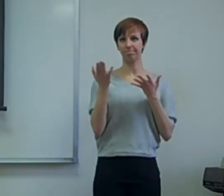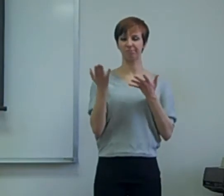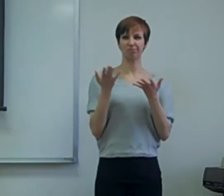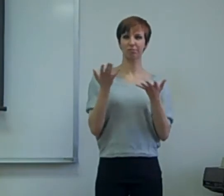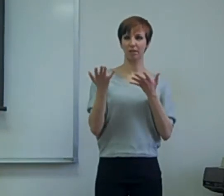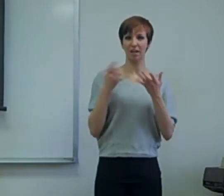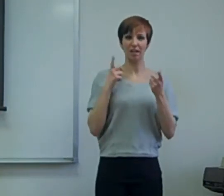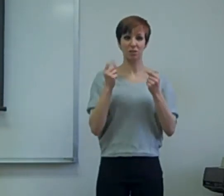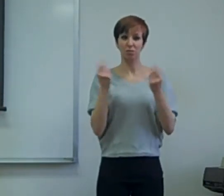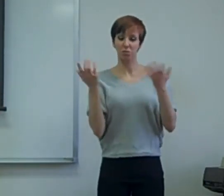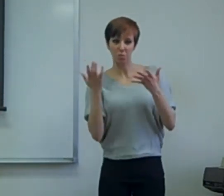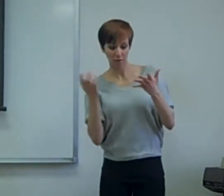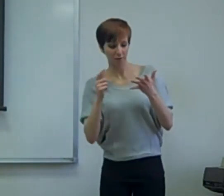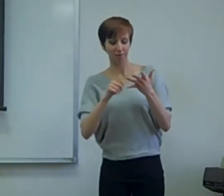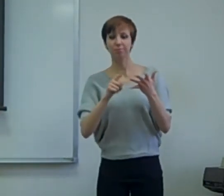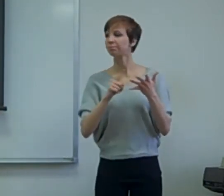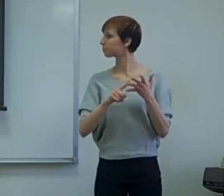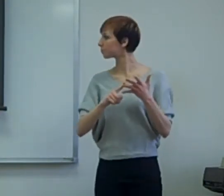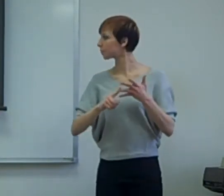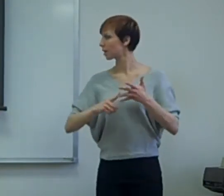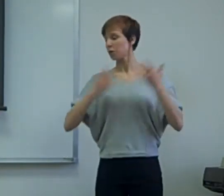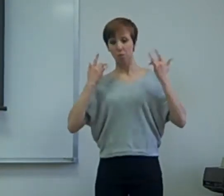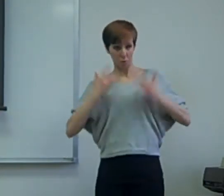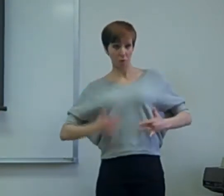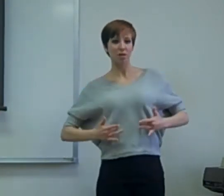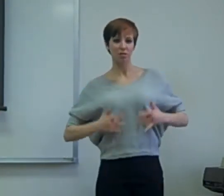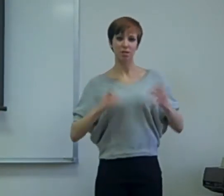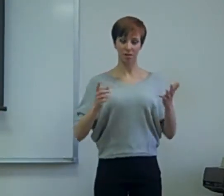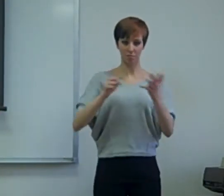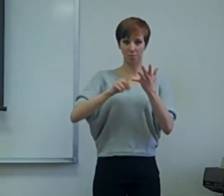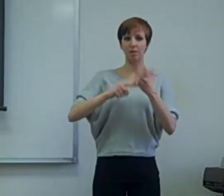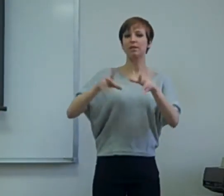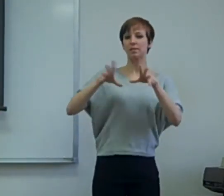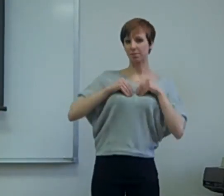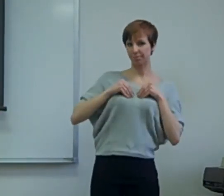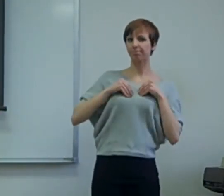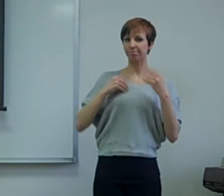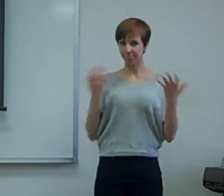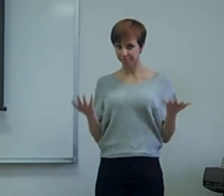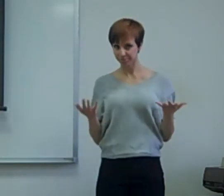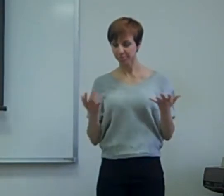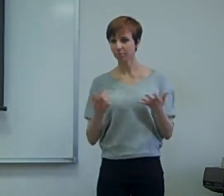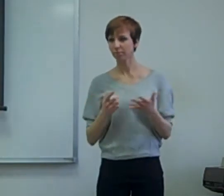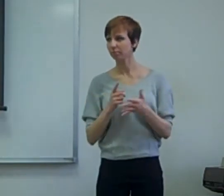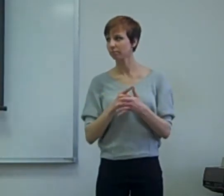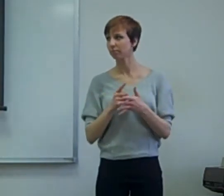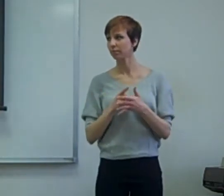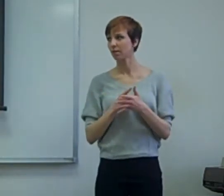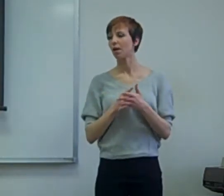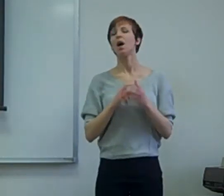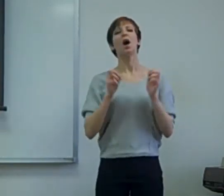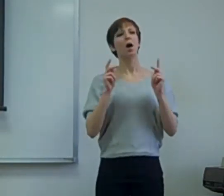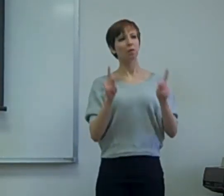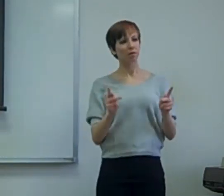then acceptance. And so this sort of took off as the, oh, let's go through these stages,